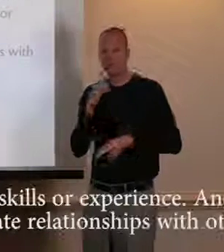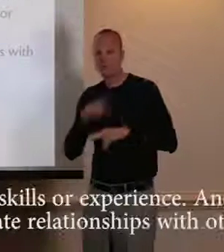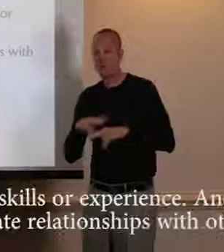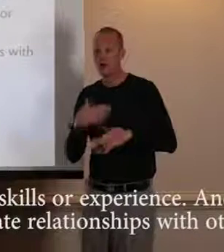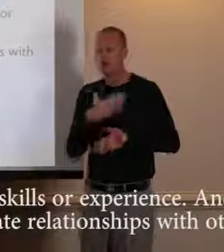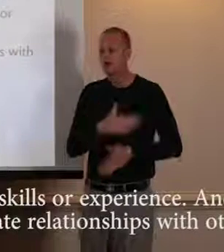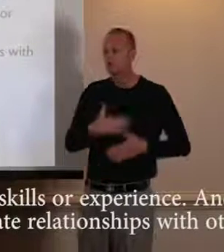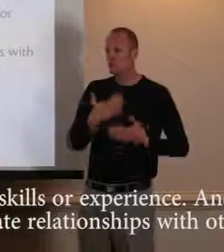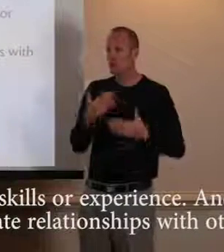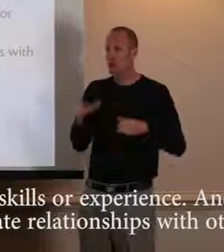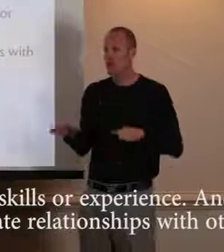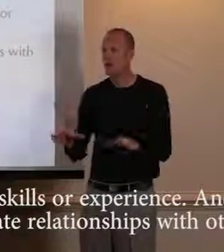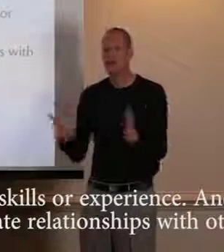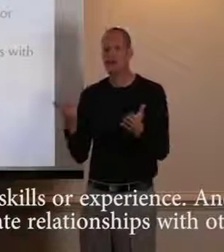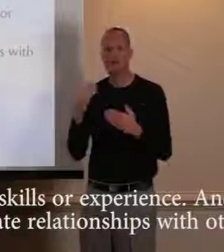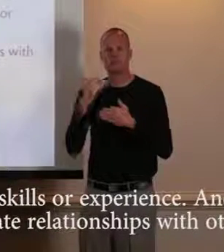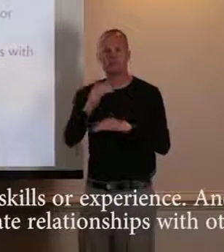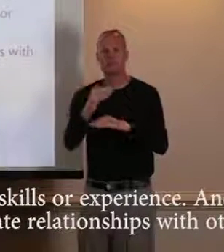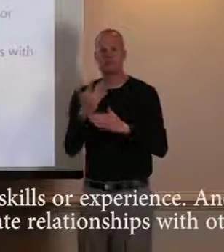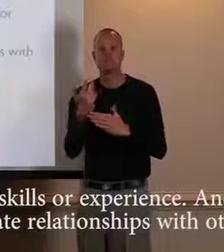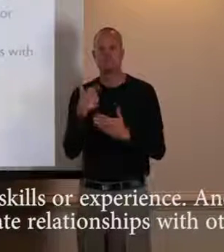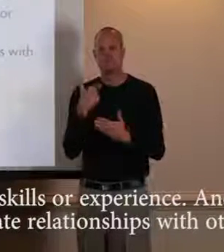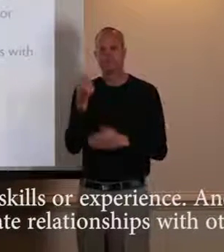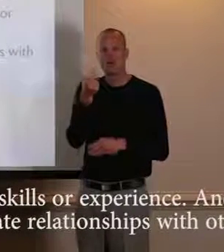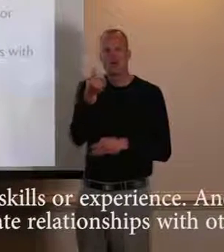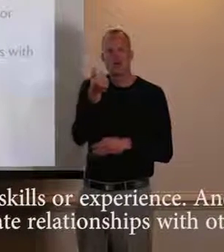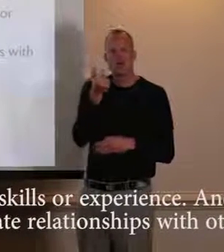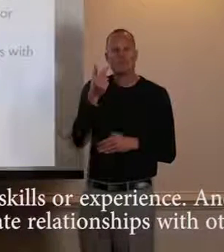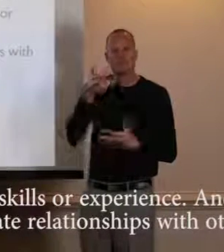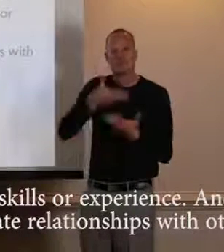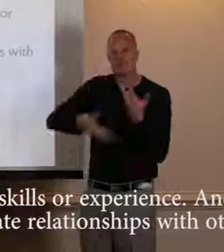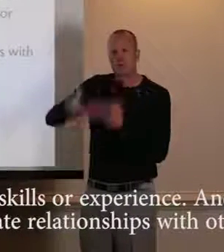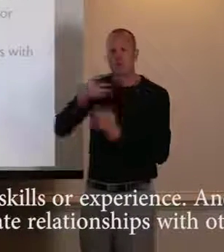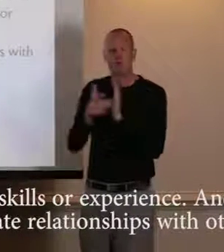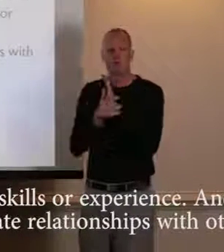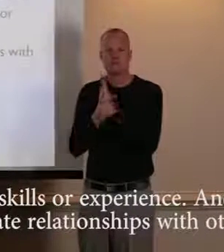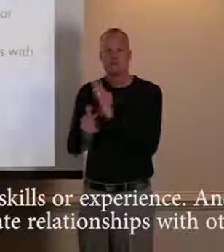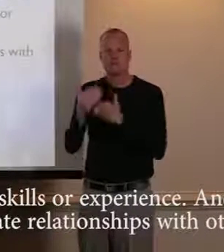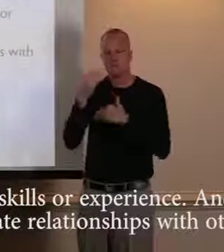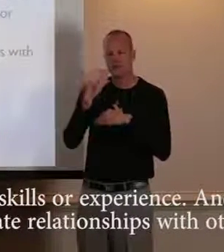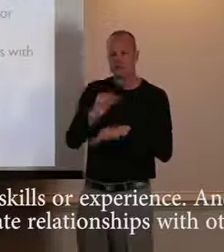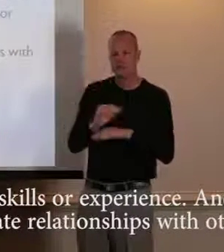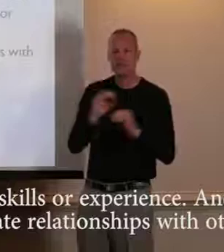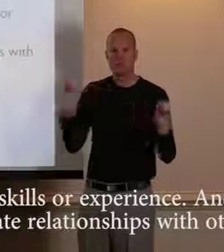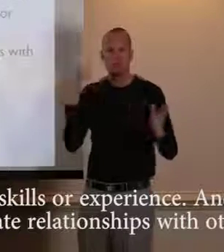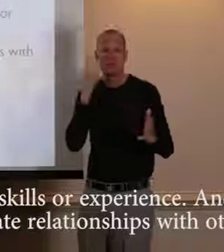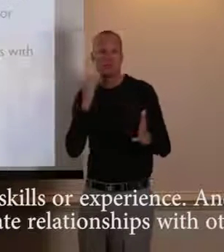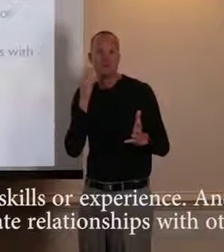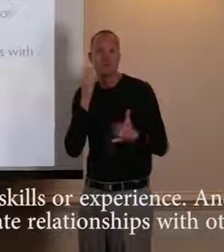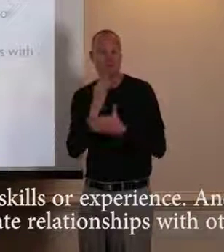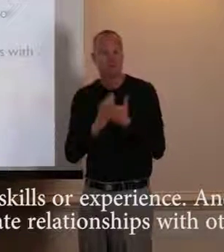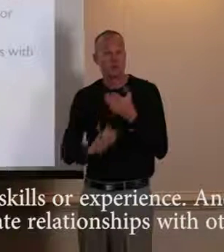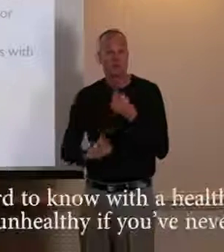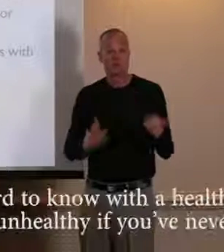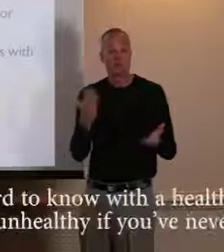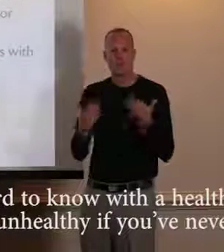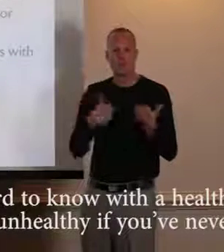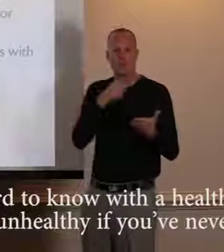may have little to no socialization skills or experience, and they may be denied appropriate relationships with other people. So it's